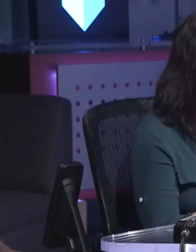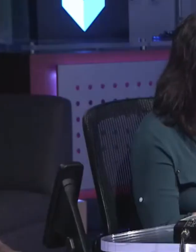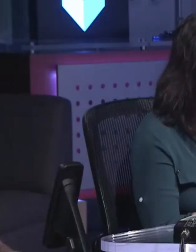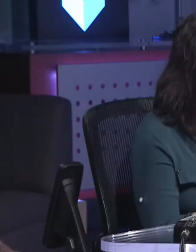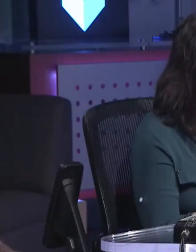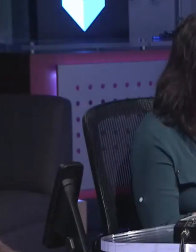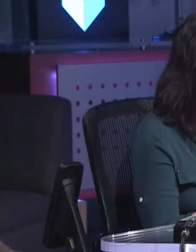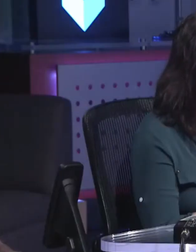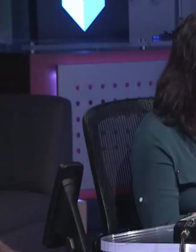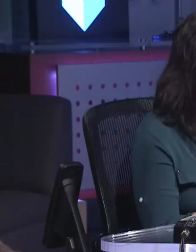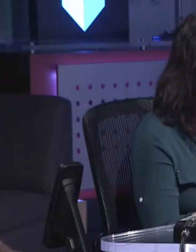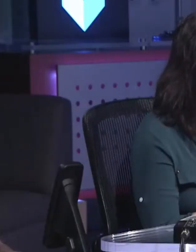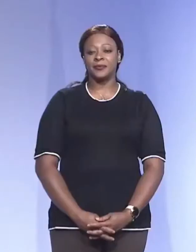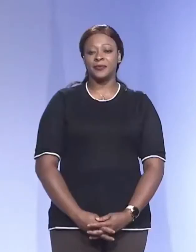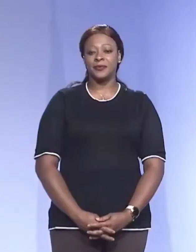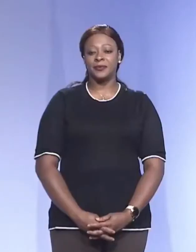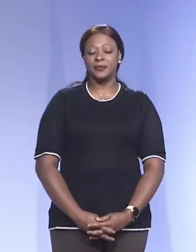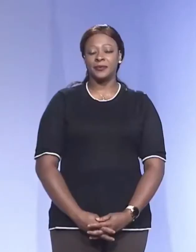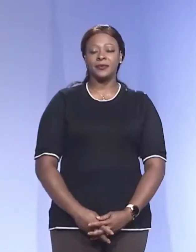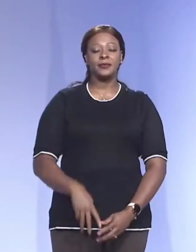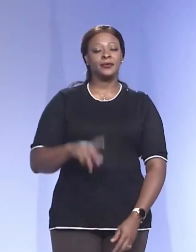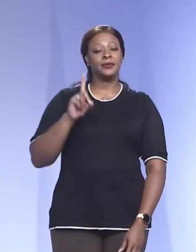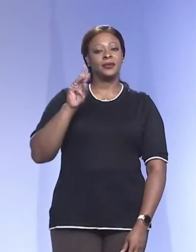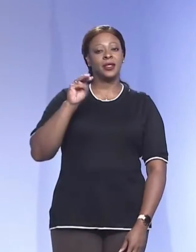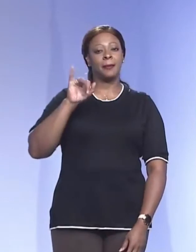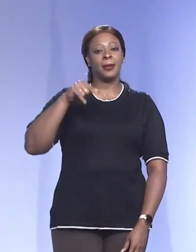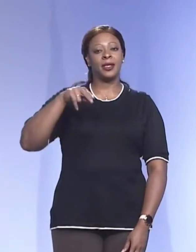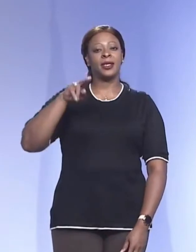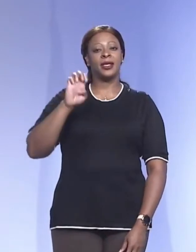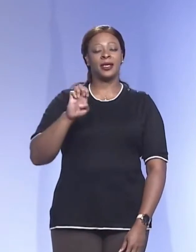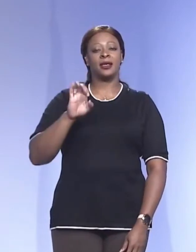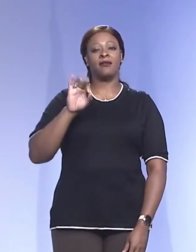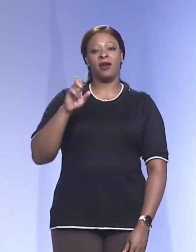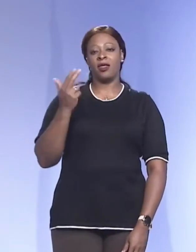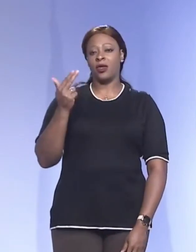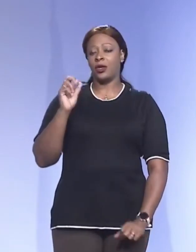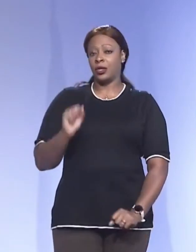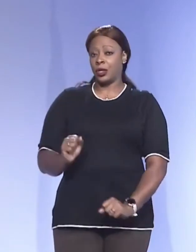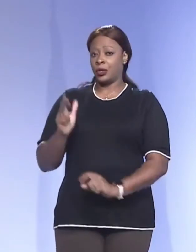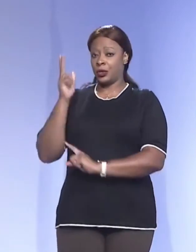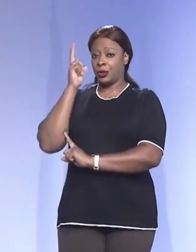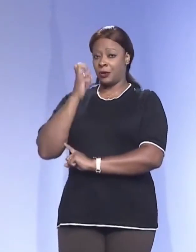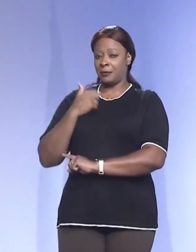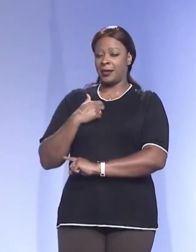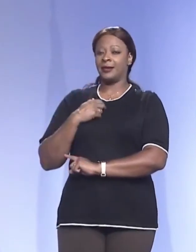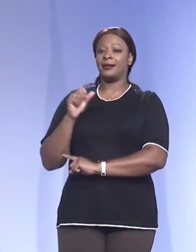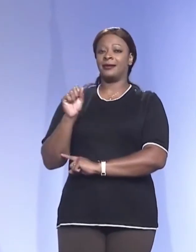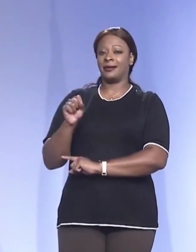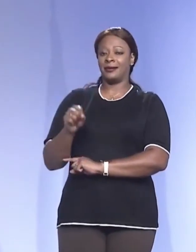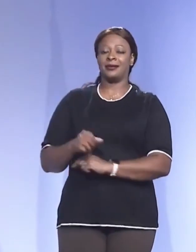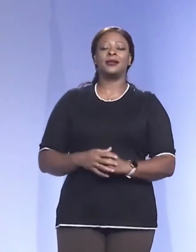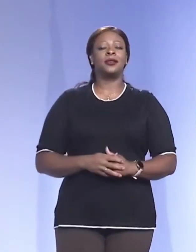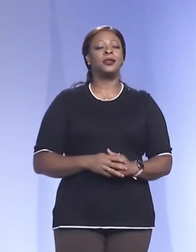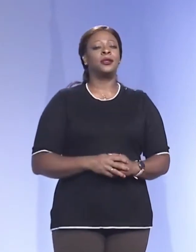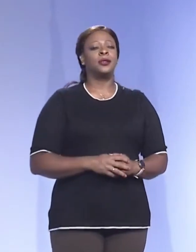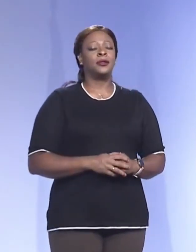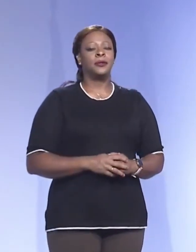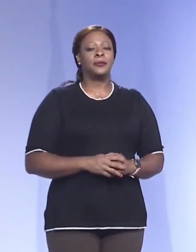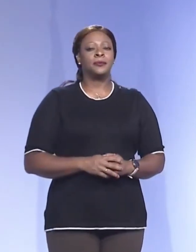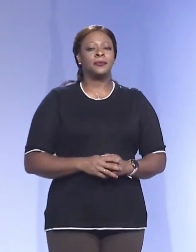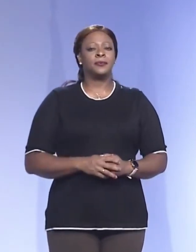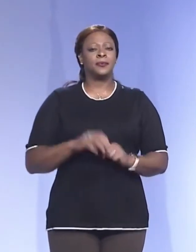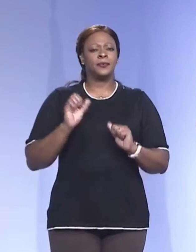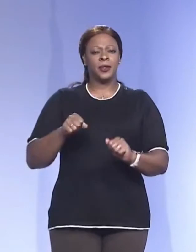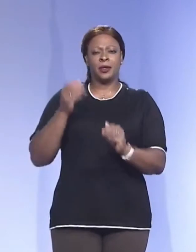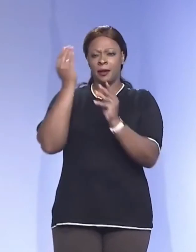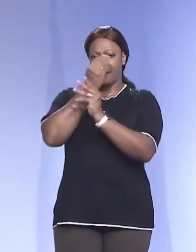13. Hello, can you hear me? Yes. Well, one, can we get an